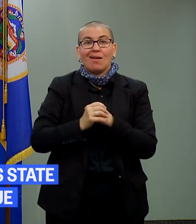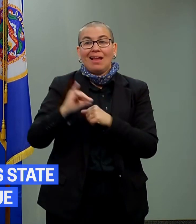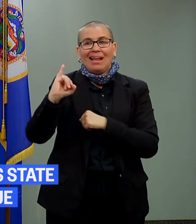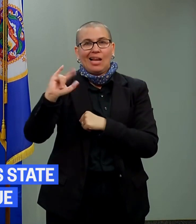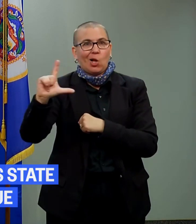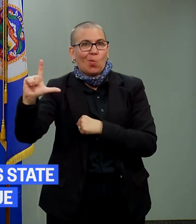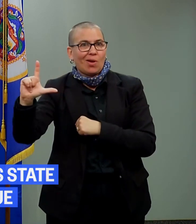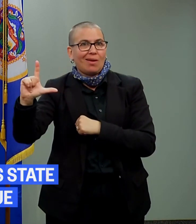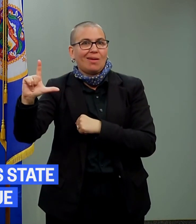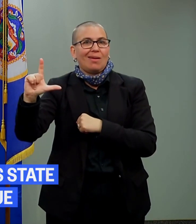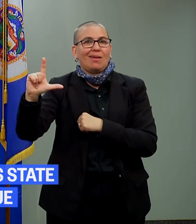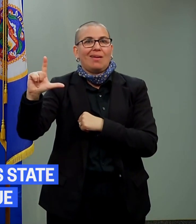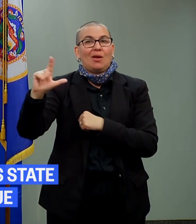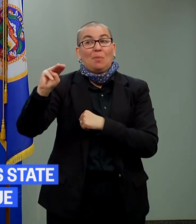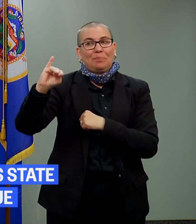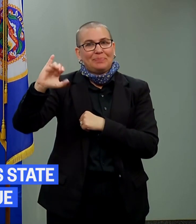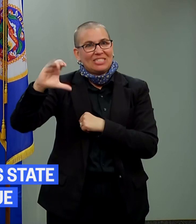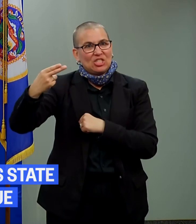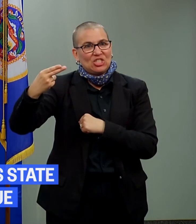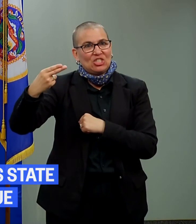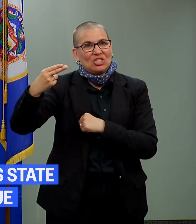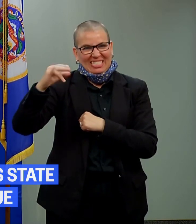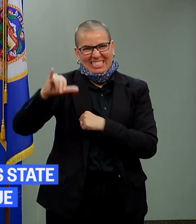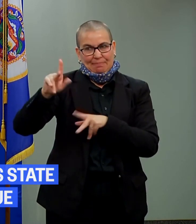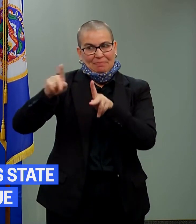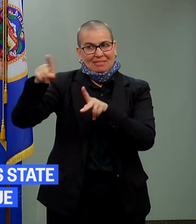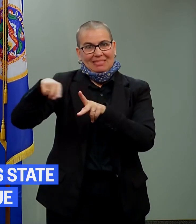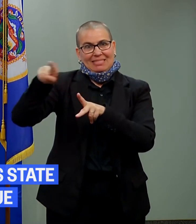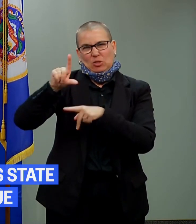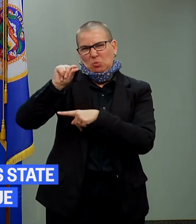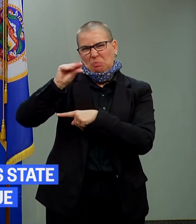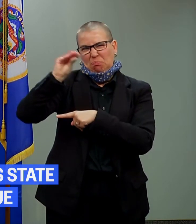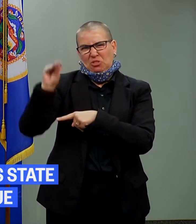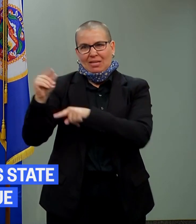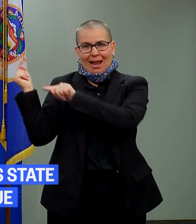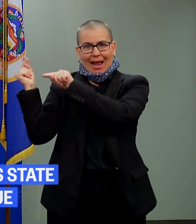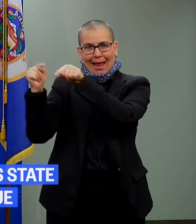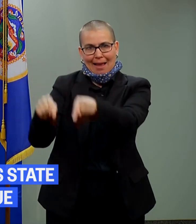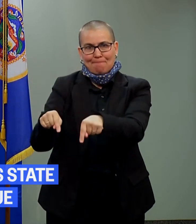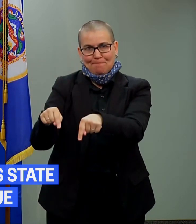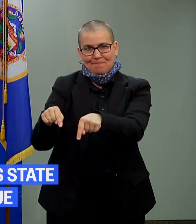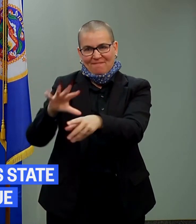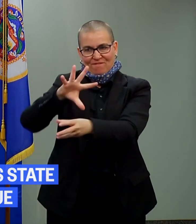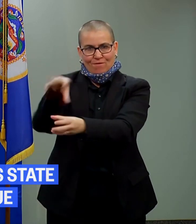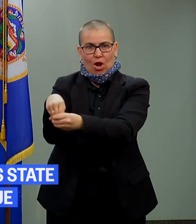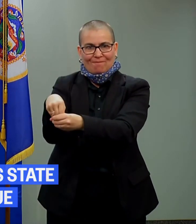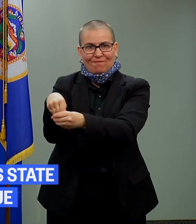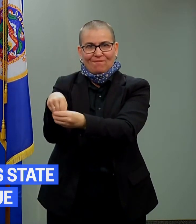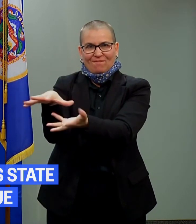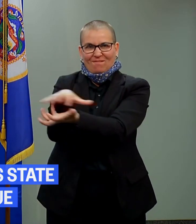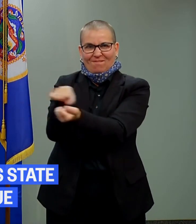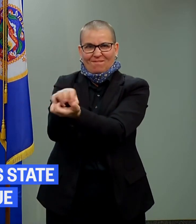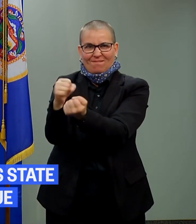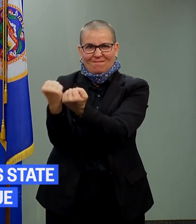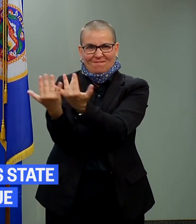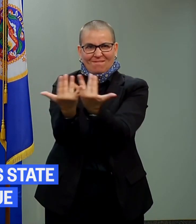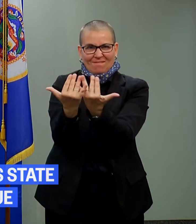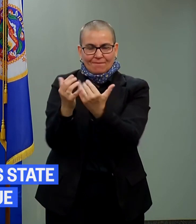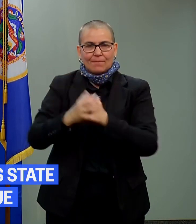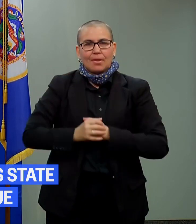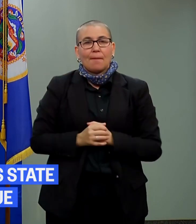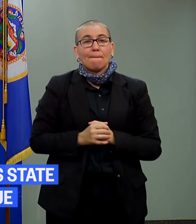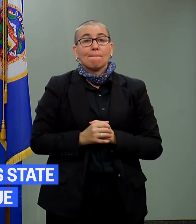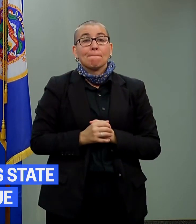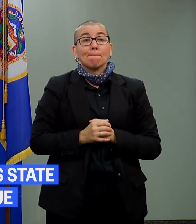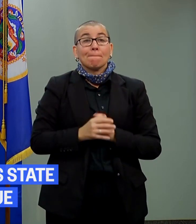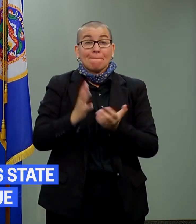believe Michigan in the pool of folks that were arrested yesterday. I still don't have the booking sheets yet